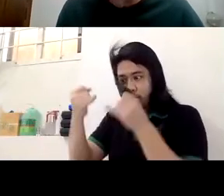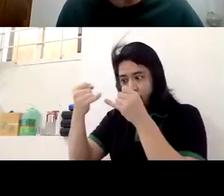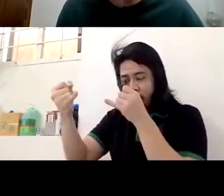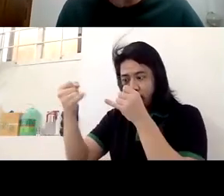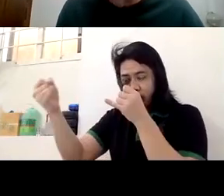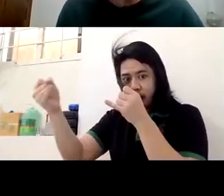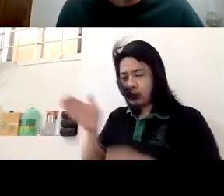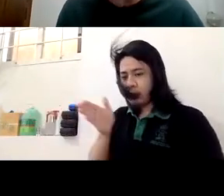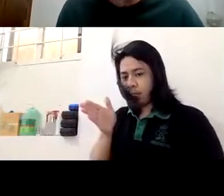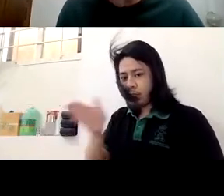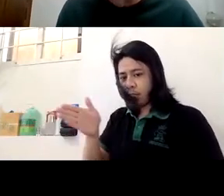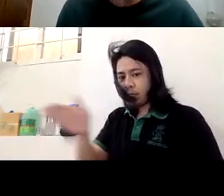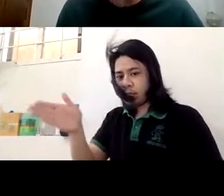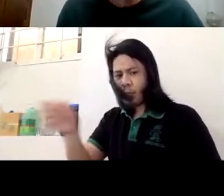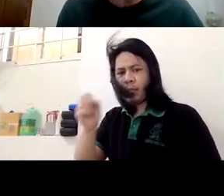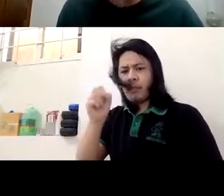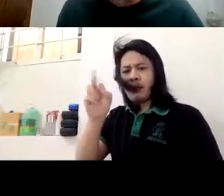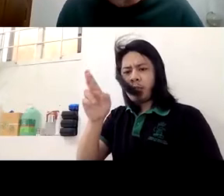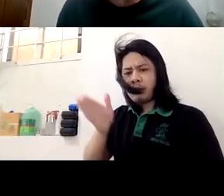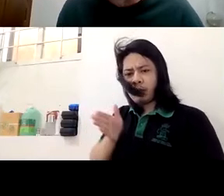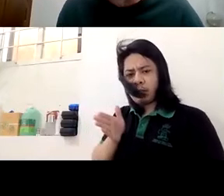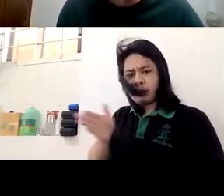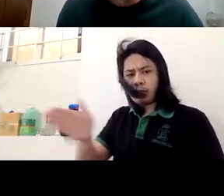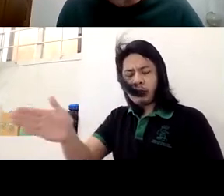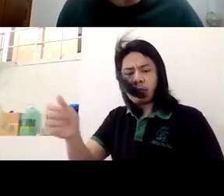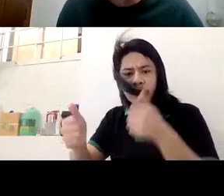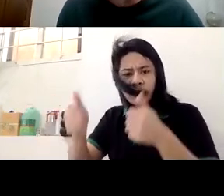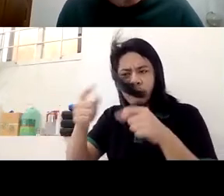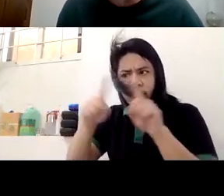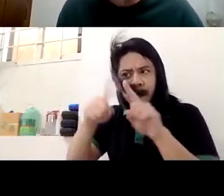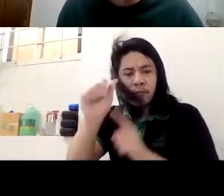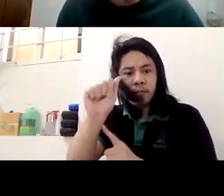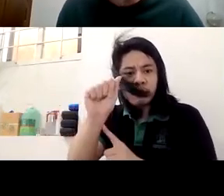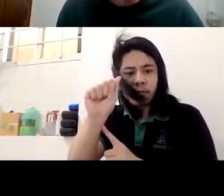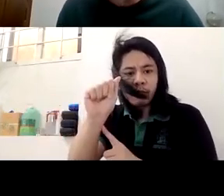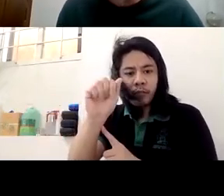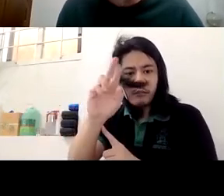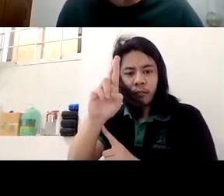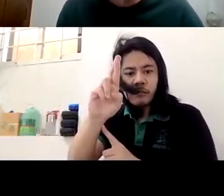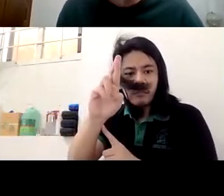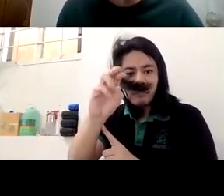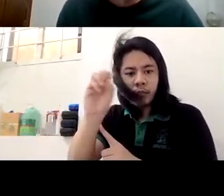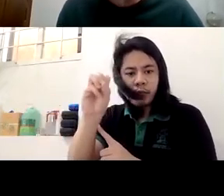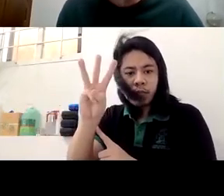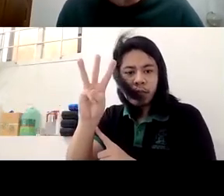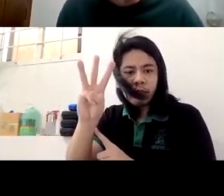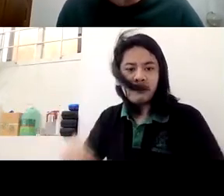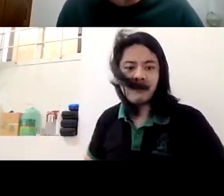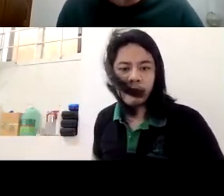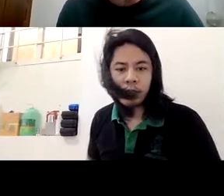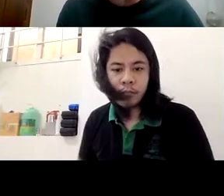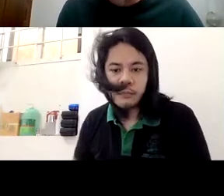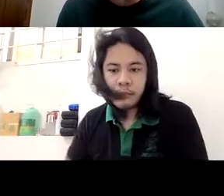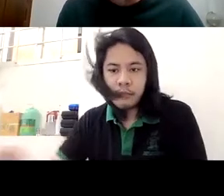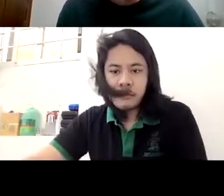And then two vehicle. So it shows a dotted line. Does that mean it pauses, or